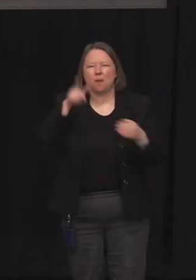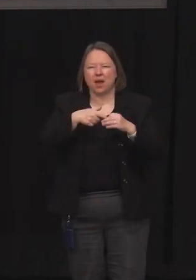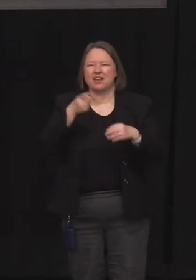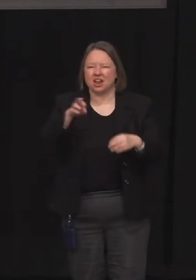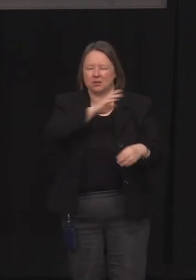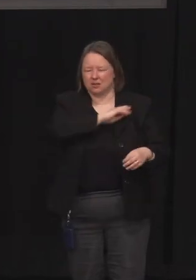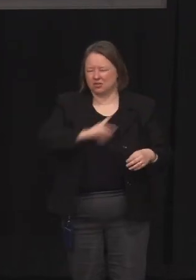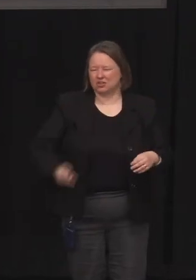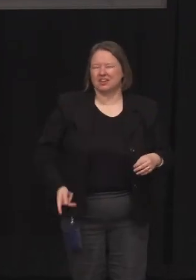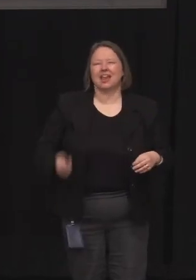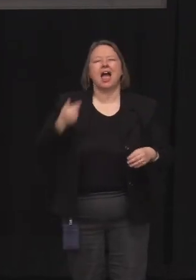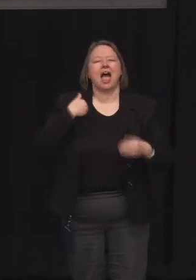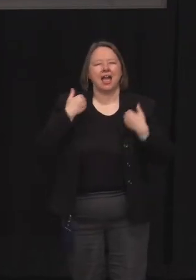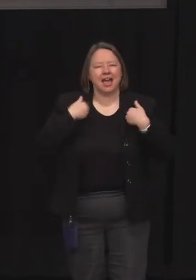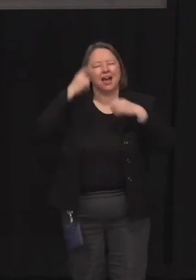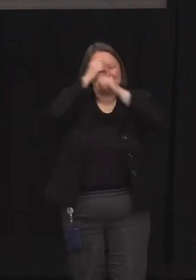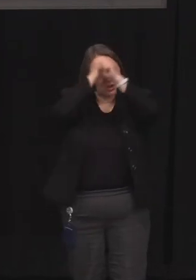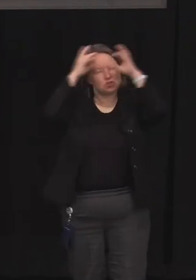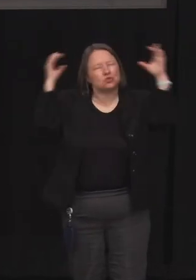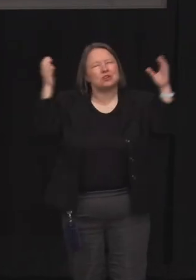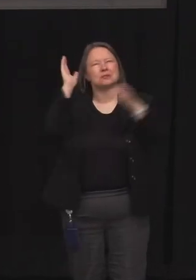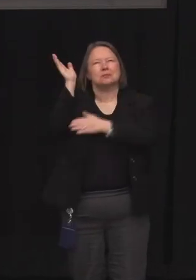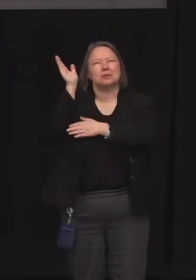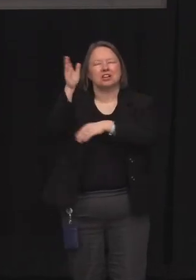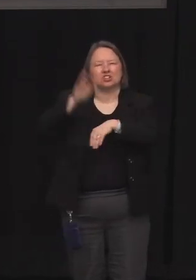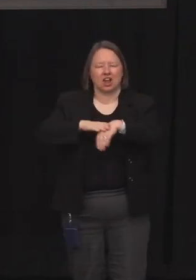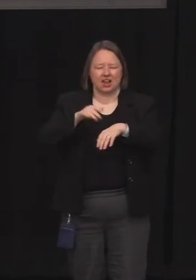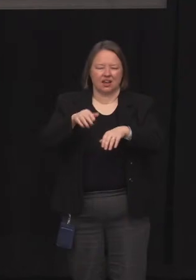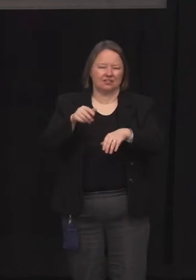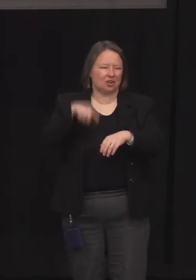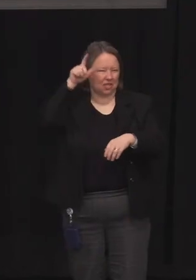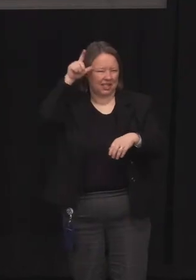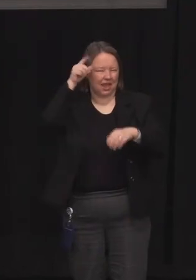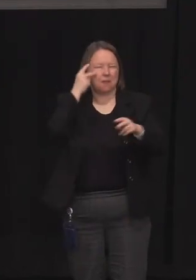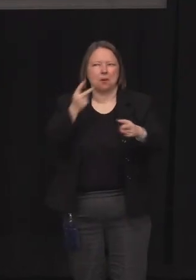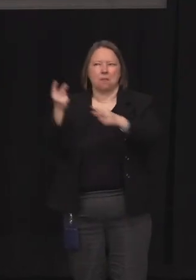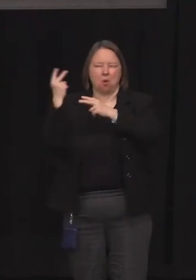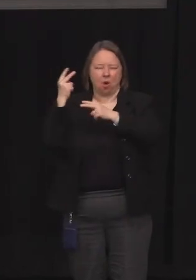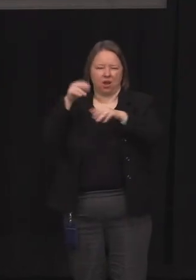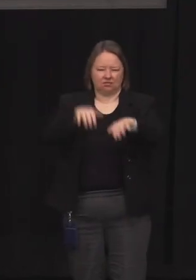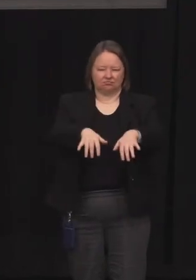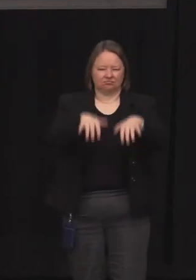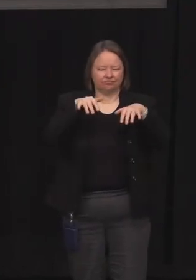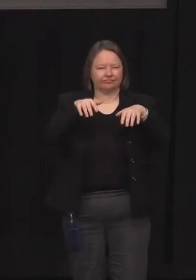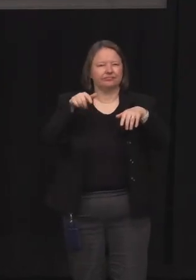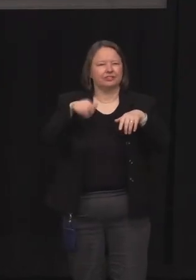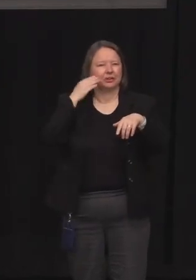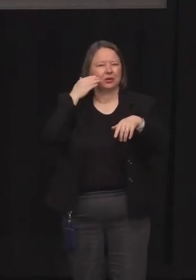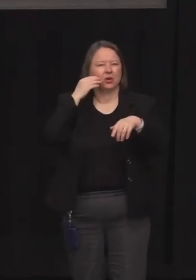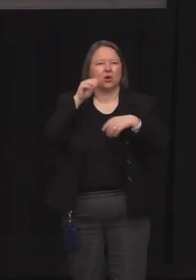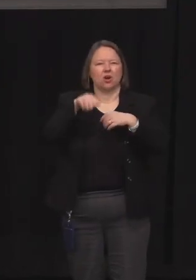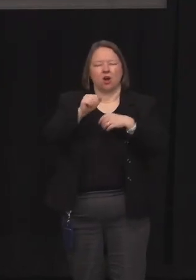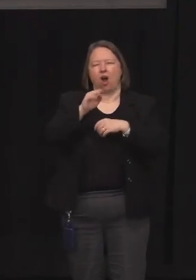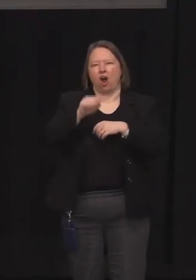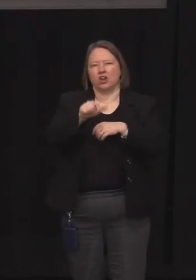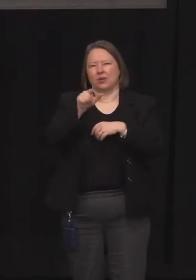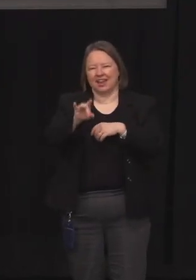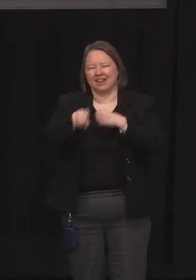Dr. King's "I Have a Dream" speech on the steps of the Lincoln Memorial on August 28,